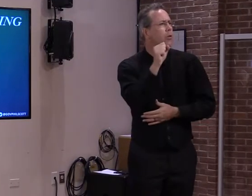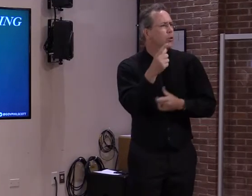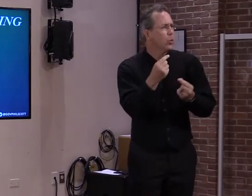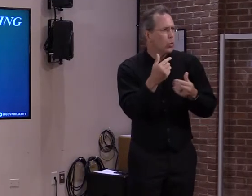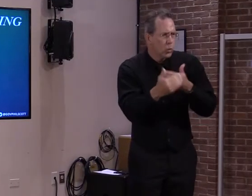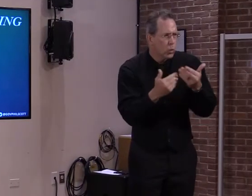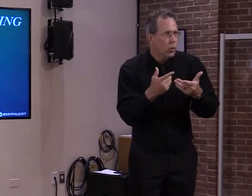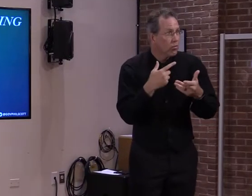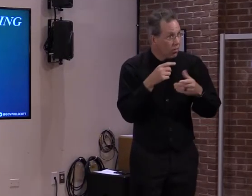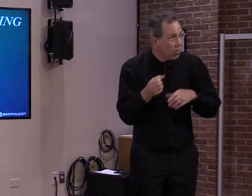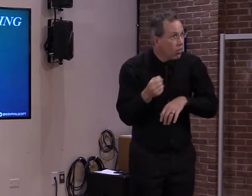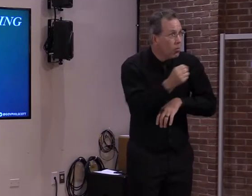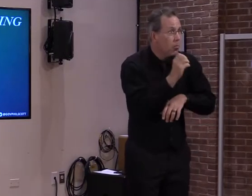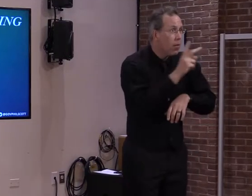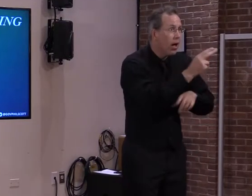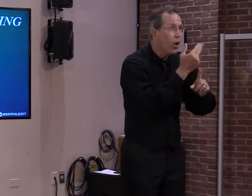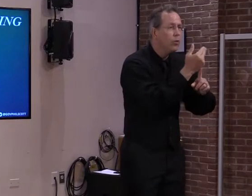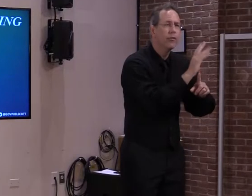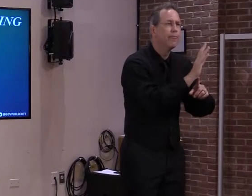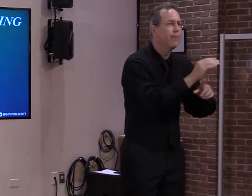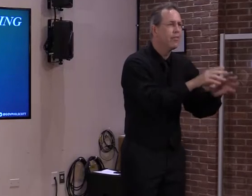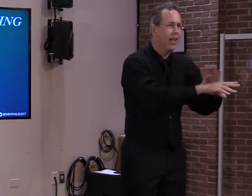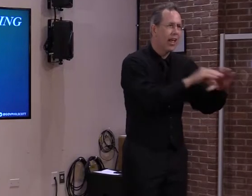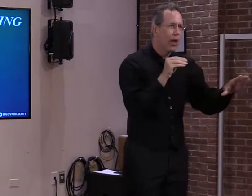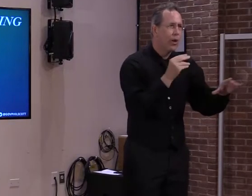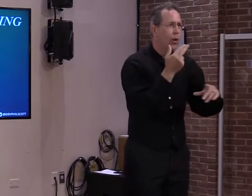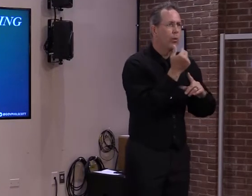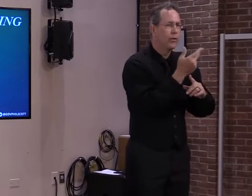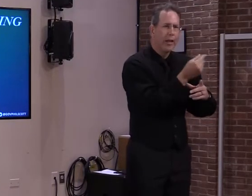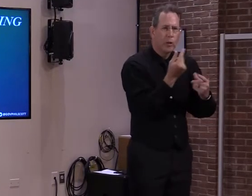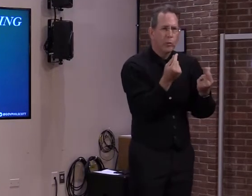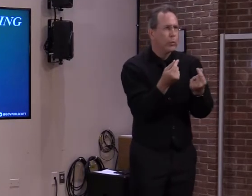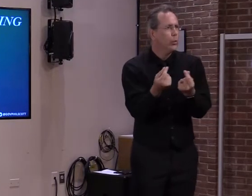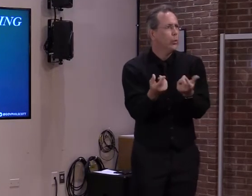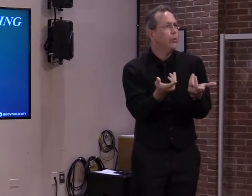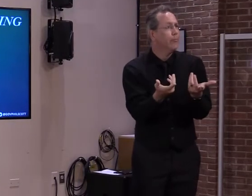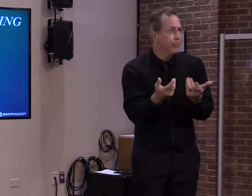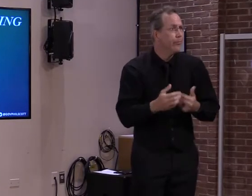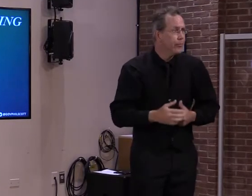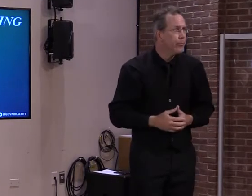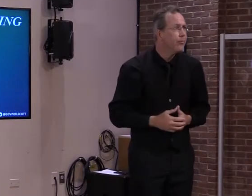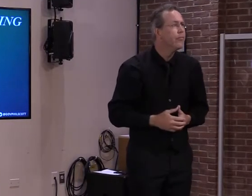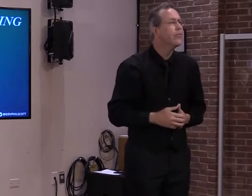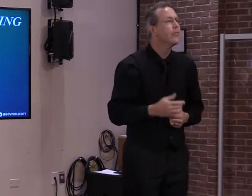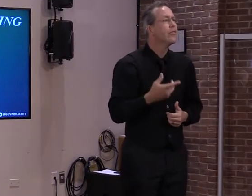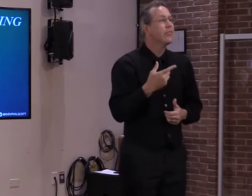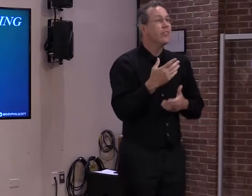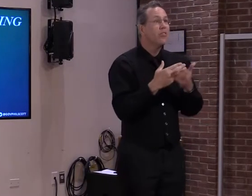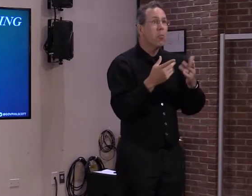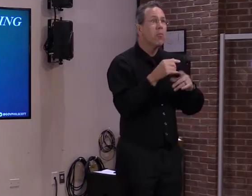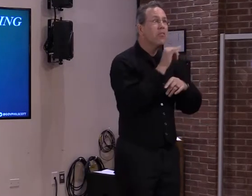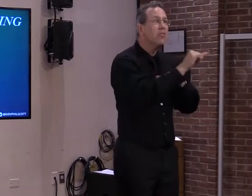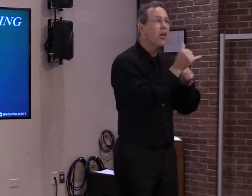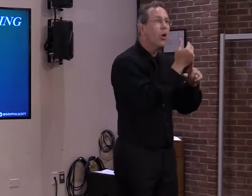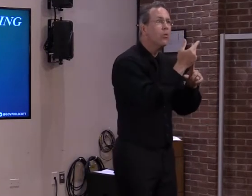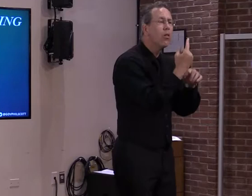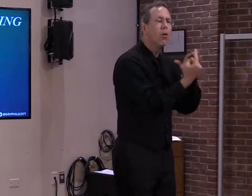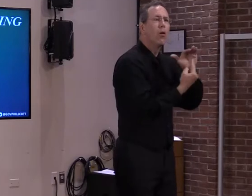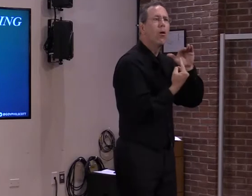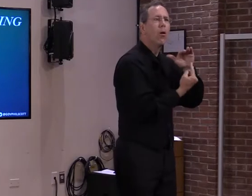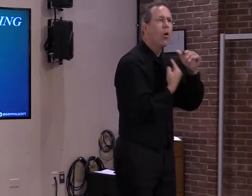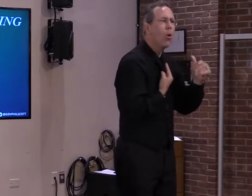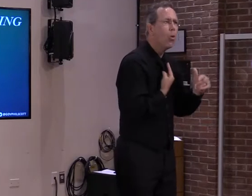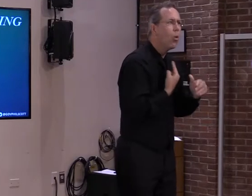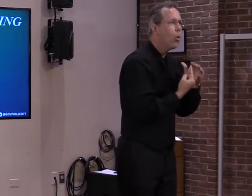Those living in hotels for extended periods of time experience isolation and difficulty